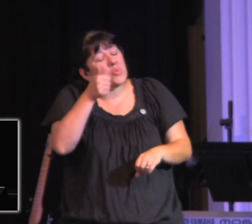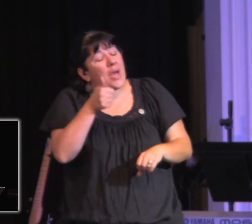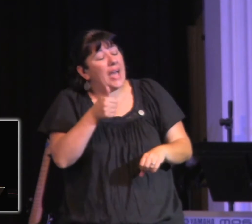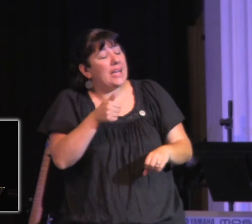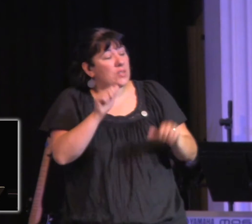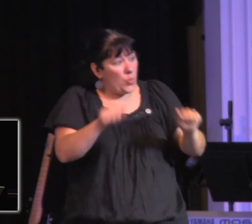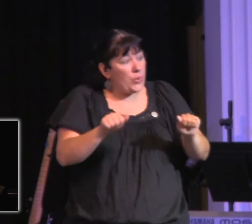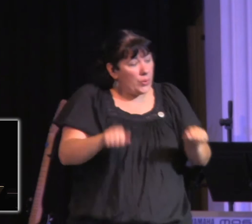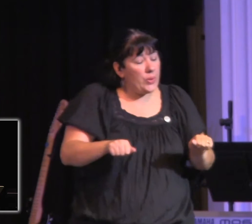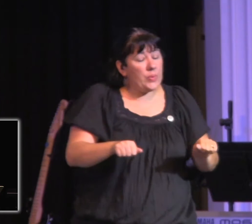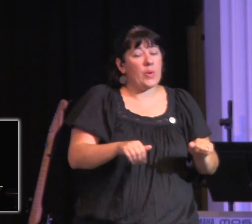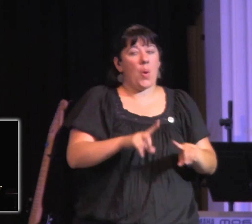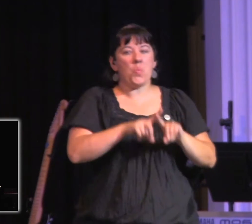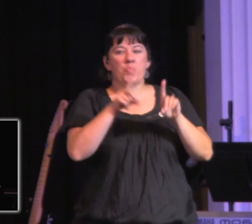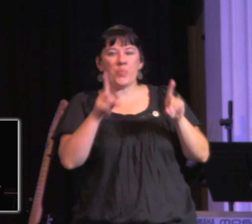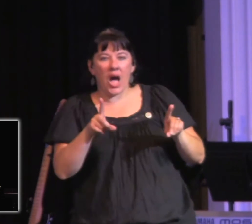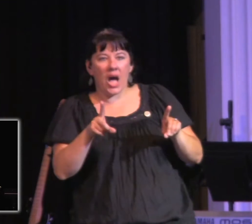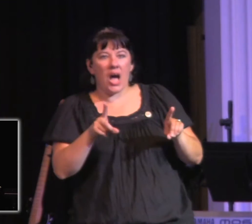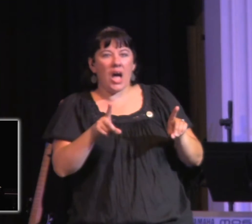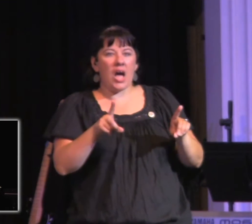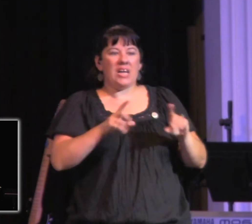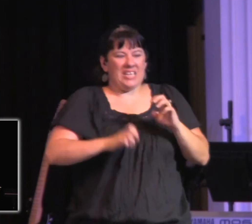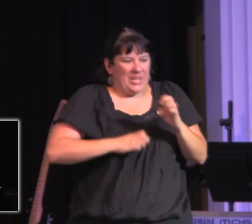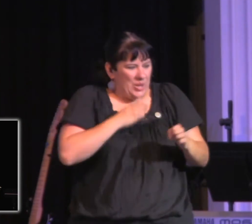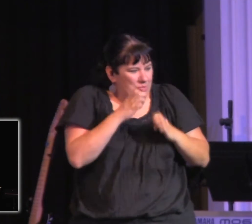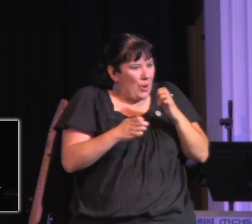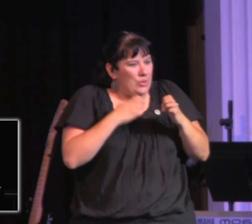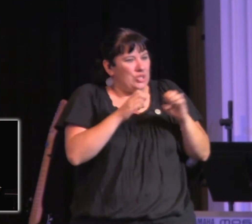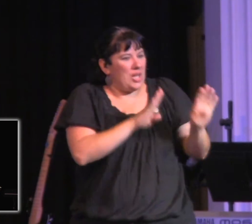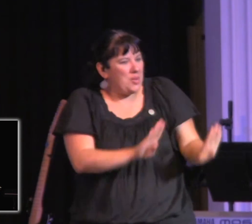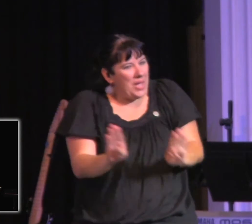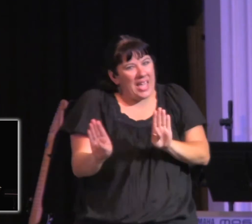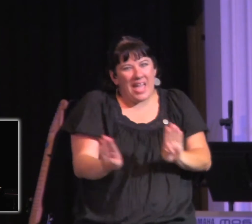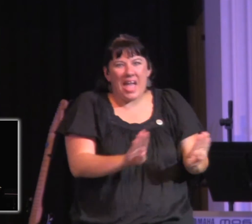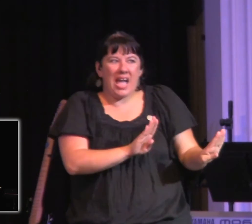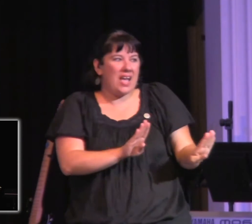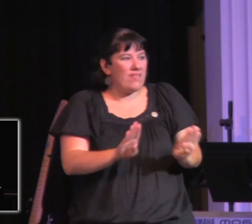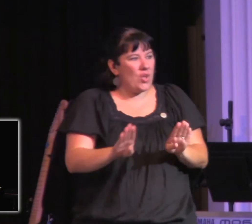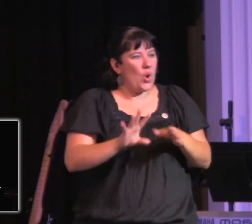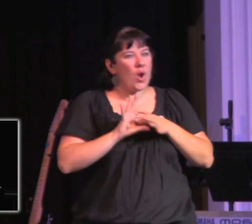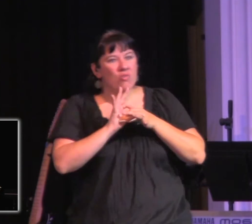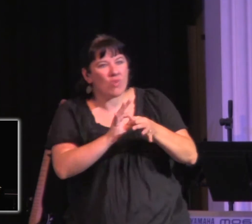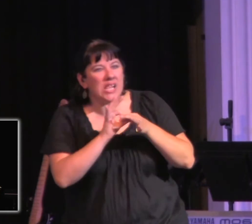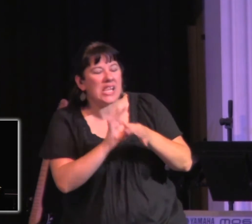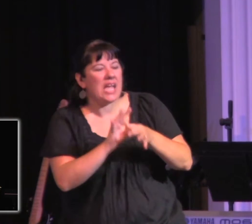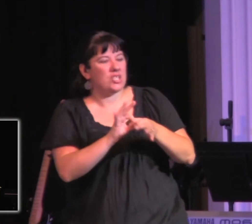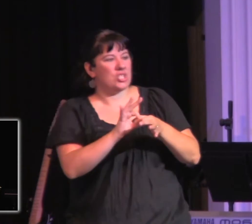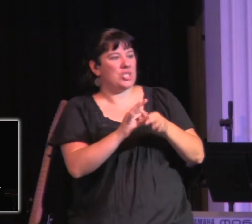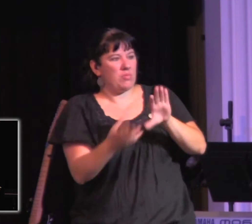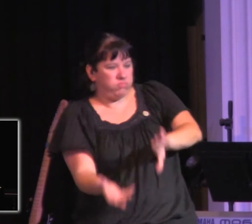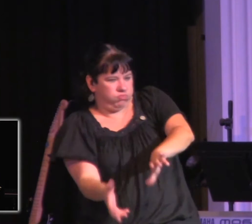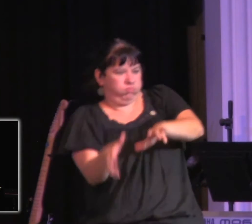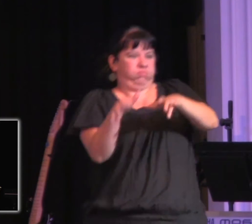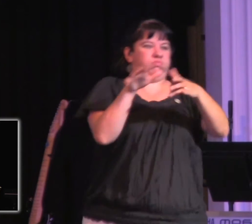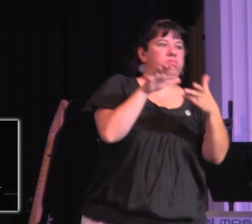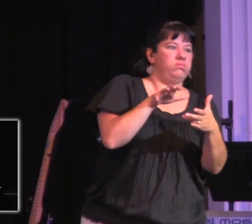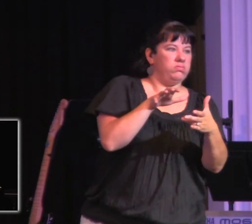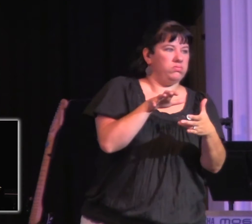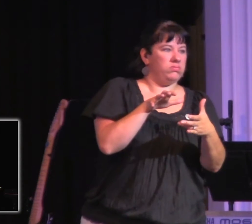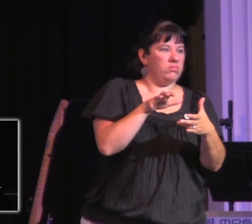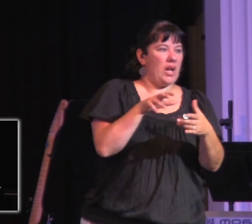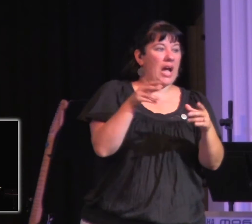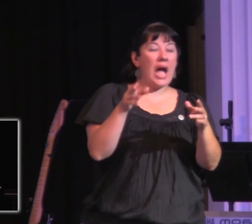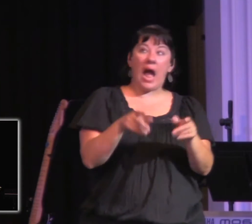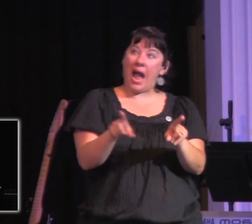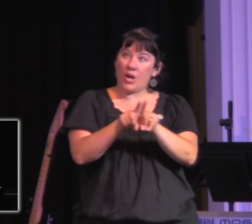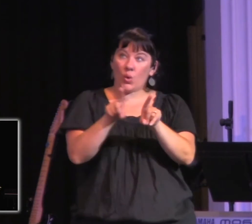crippled emotionally. We've been crippled in our behavior. We've been crippled in our relationships with others, and we're being crippled in our